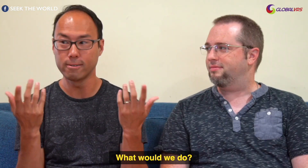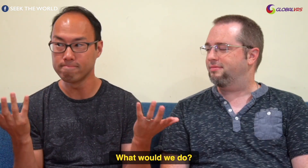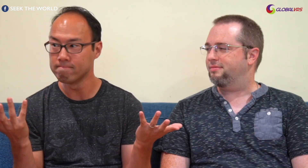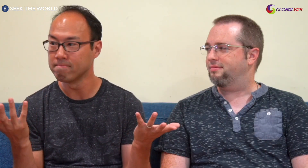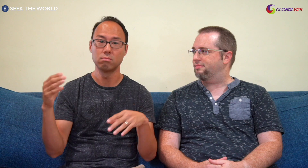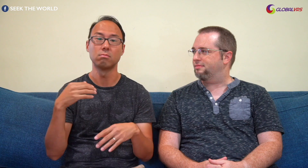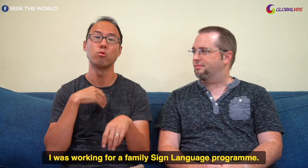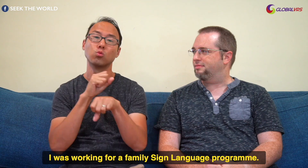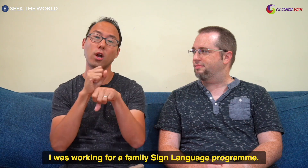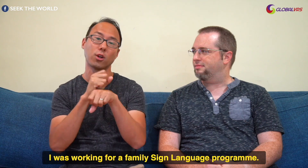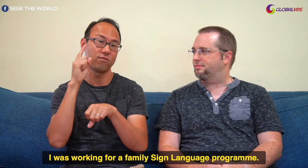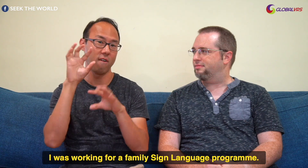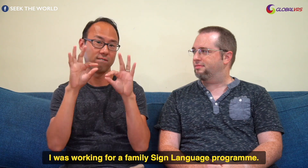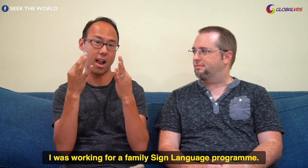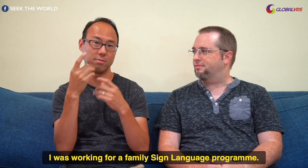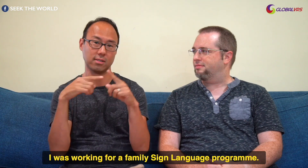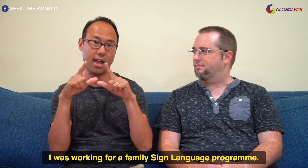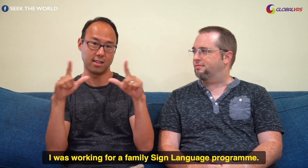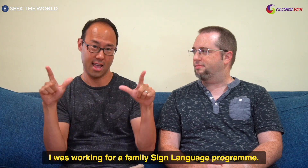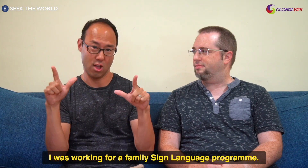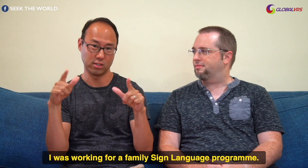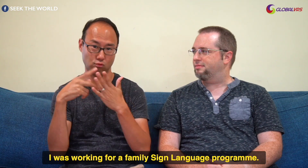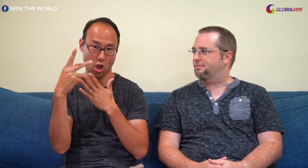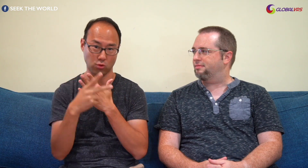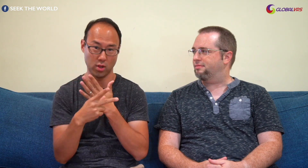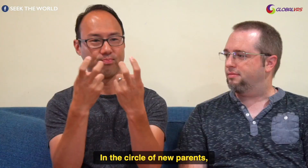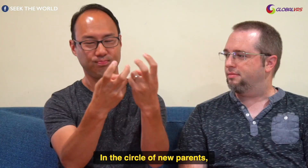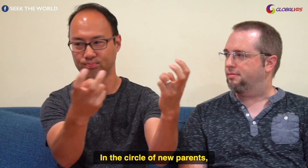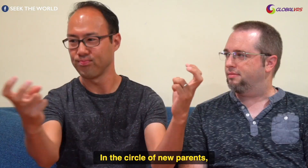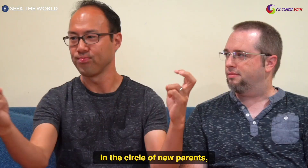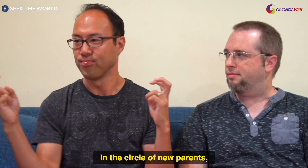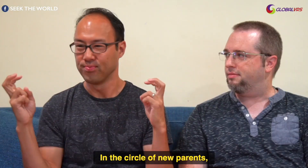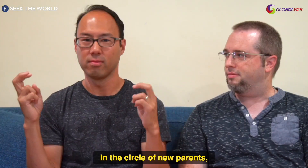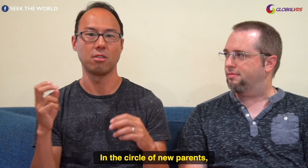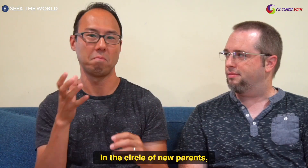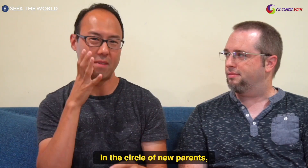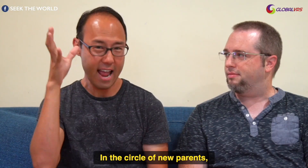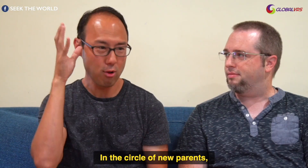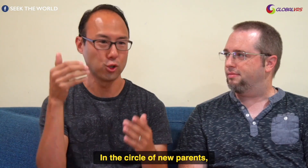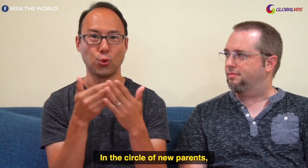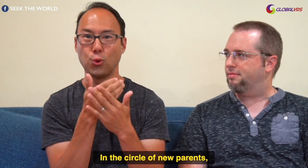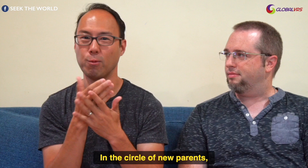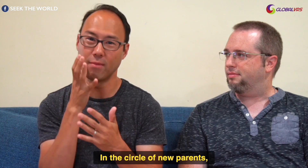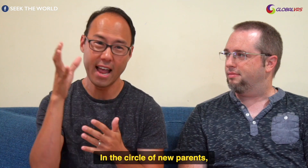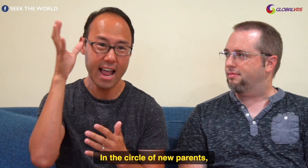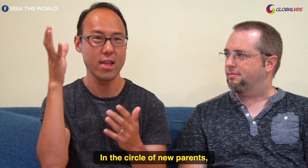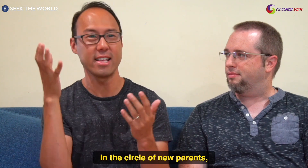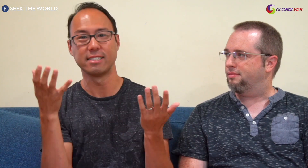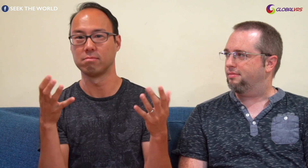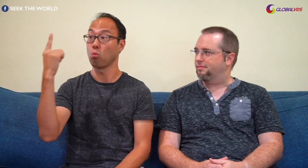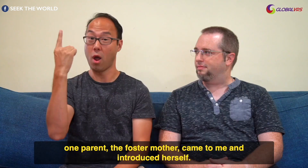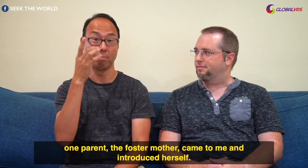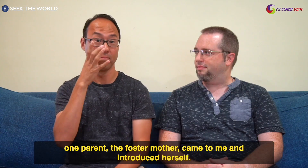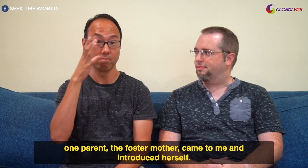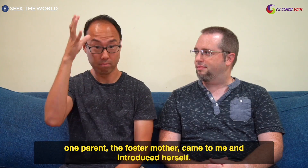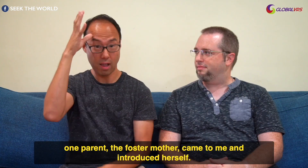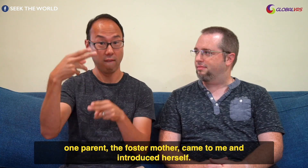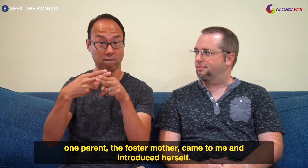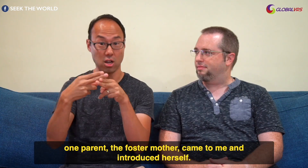what do we do? I was working for a family sign language program and we were seated in a circle of new parents and